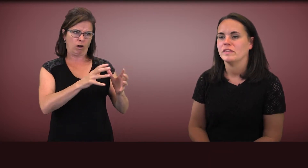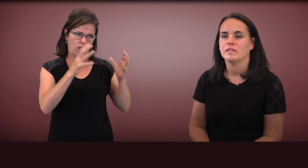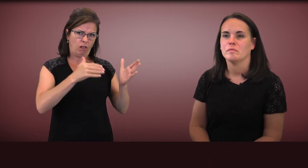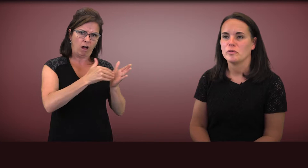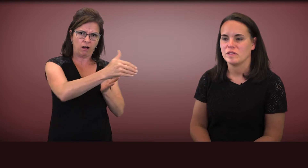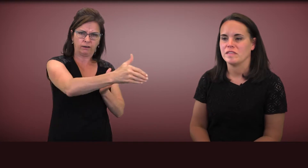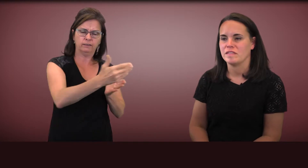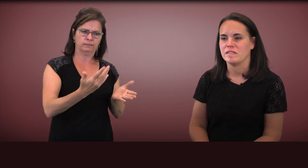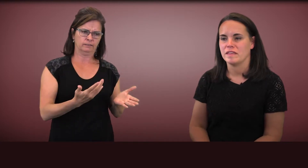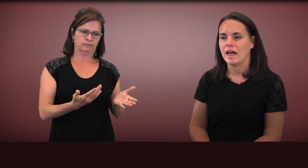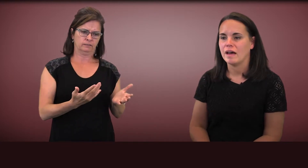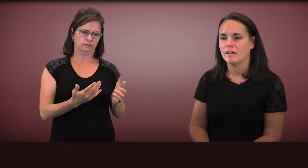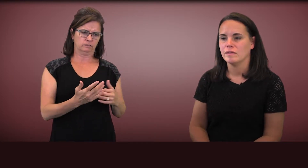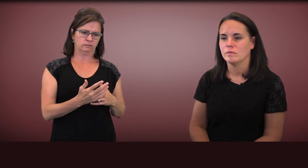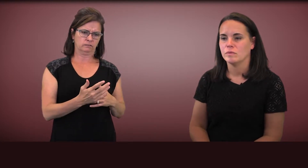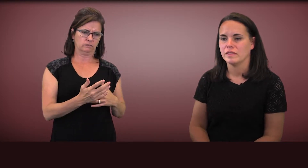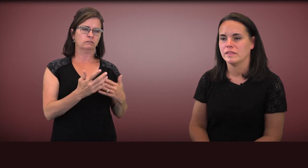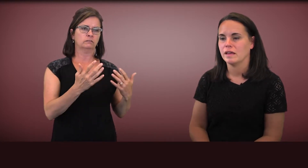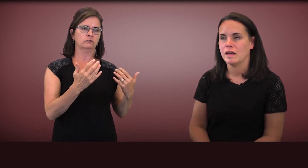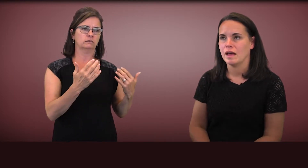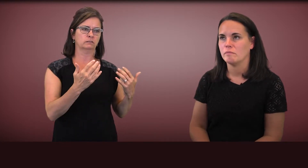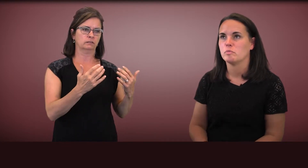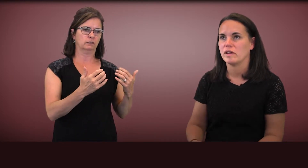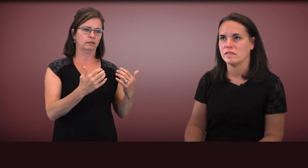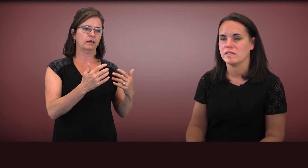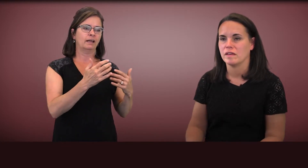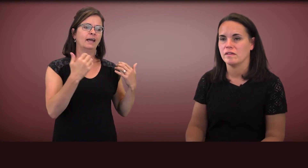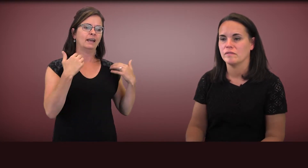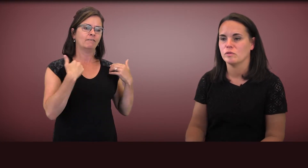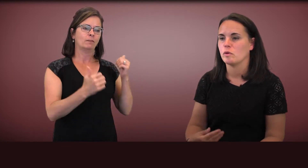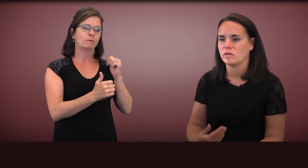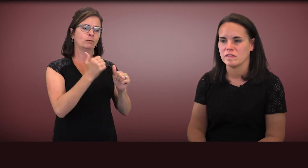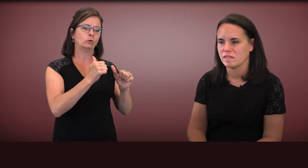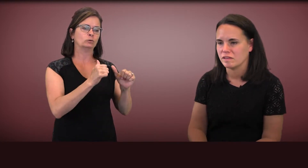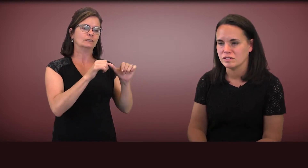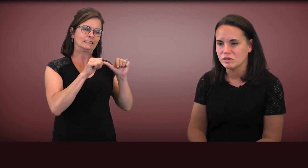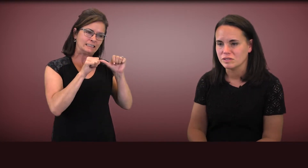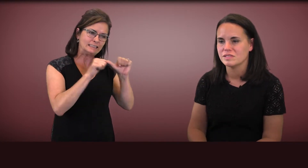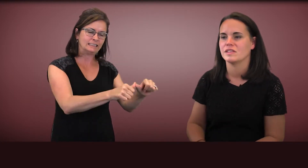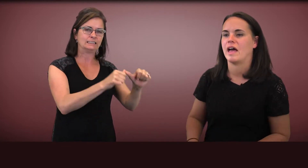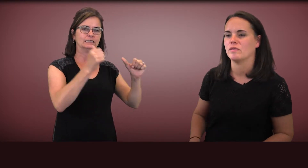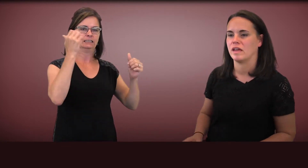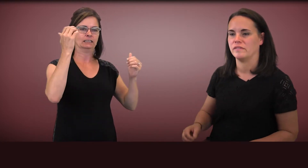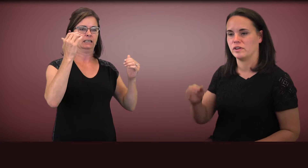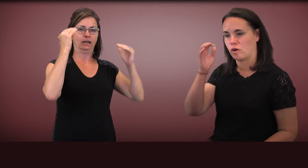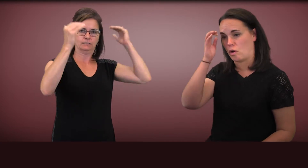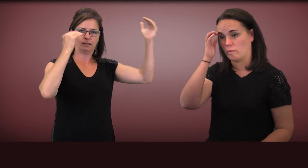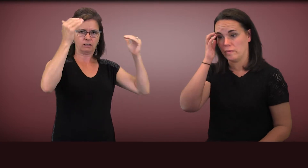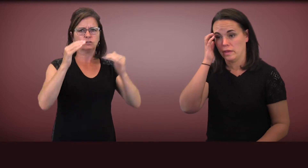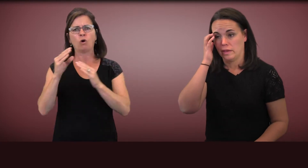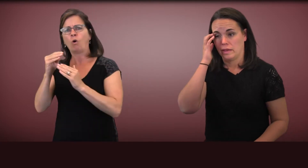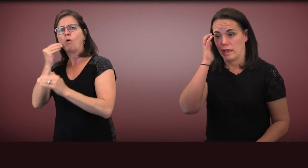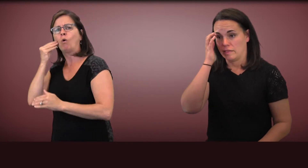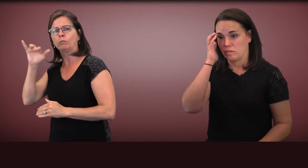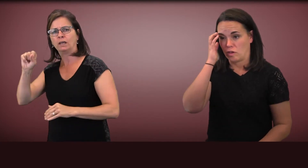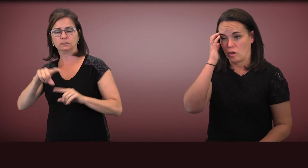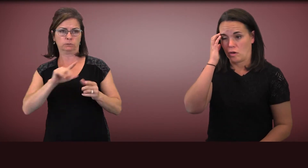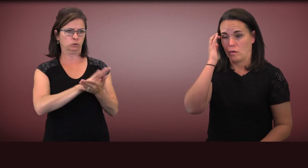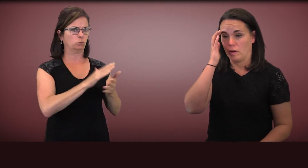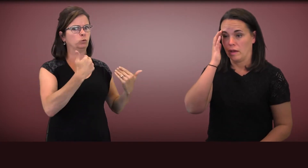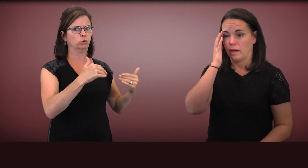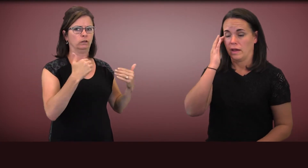time with the most consistency, with the presence of the most consistent adults outside of their home.